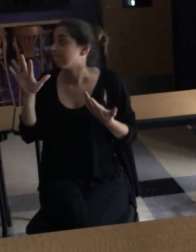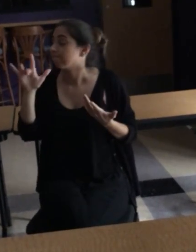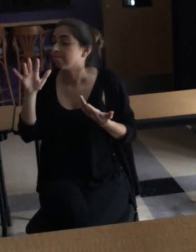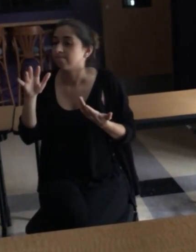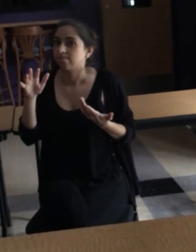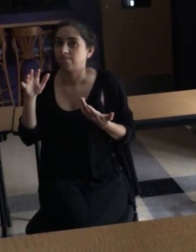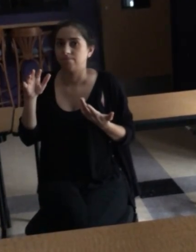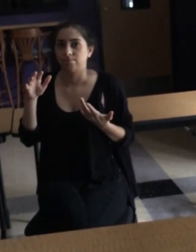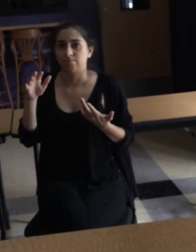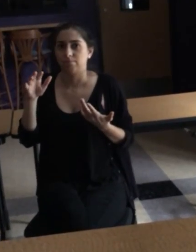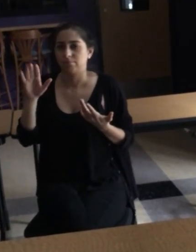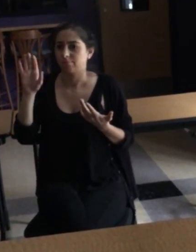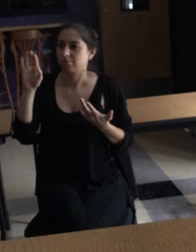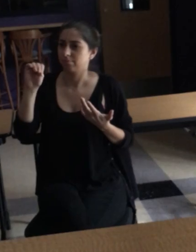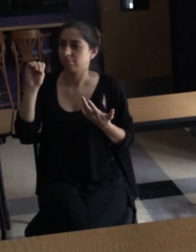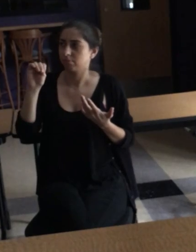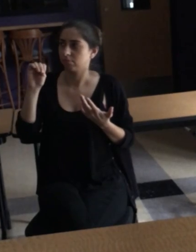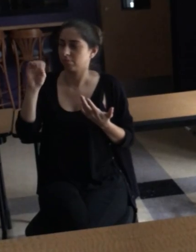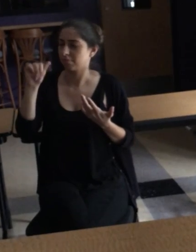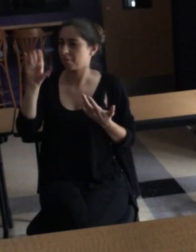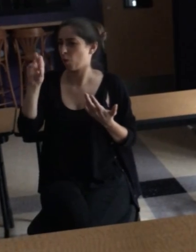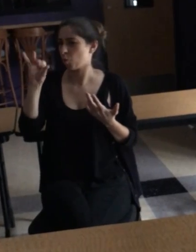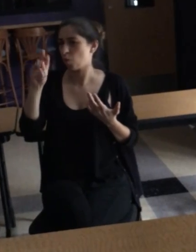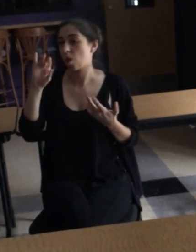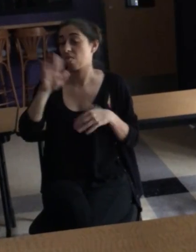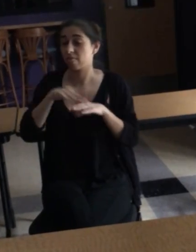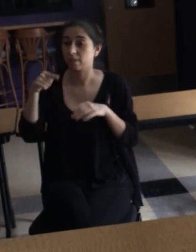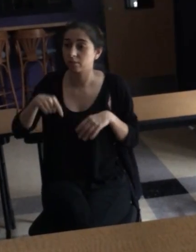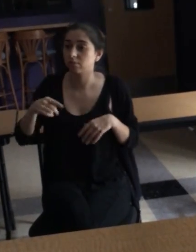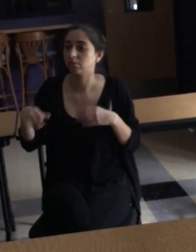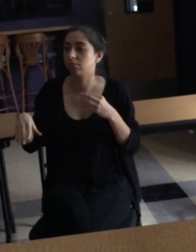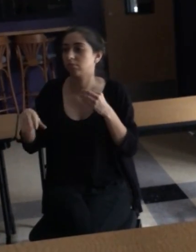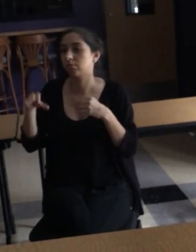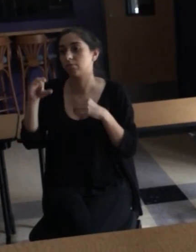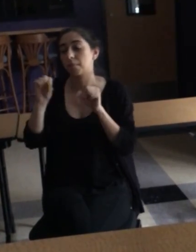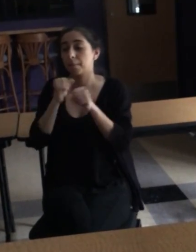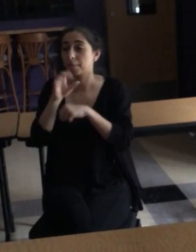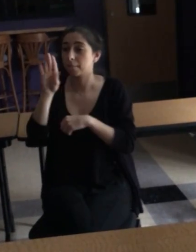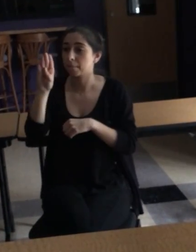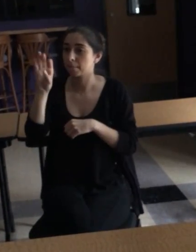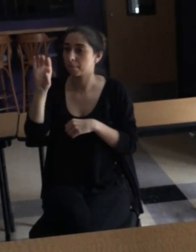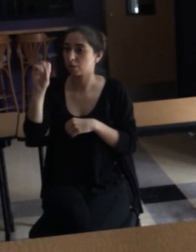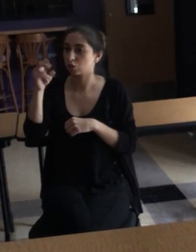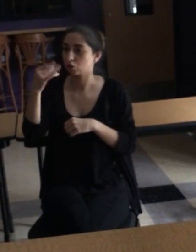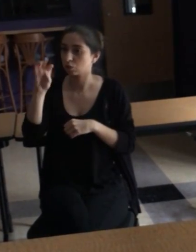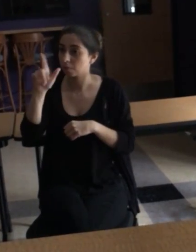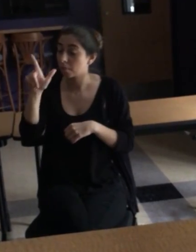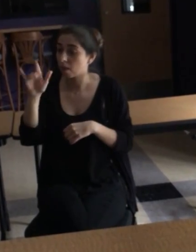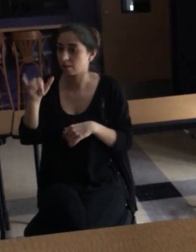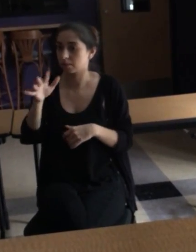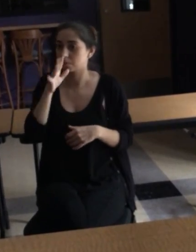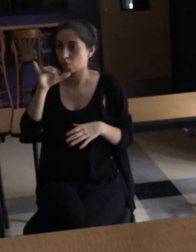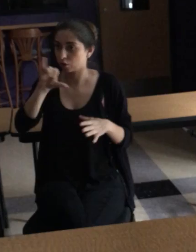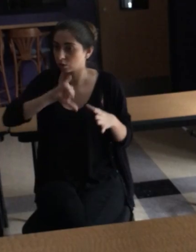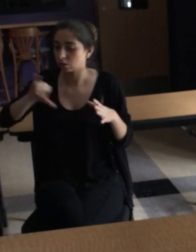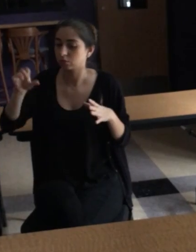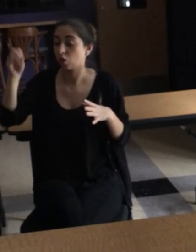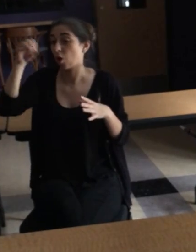there, and I could make a bechamel, add some cheese. There's my mother sauce, and then I garnish it with something, or I have